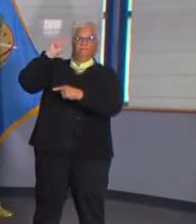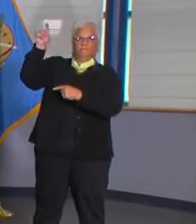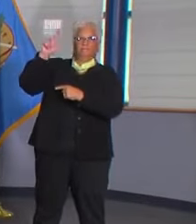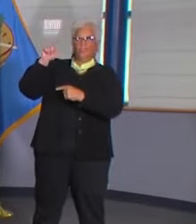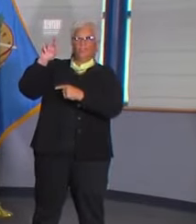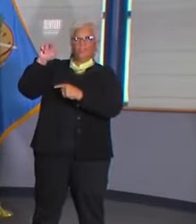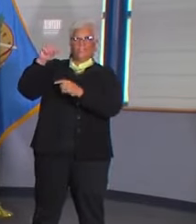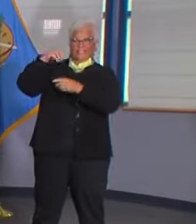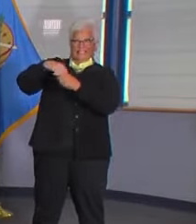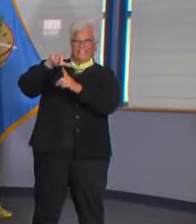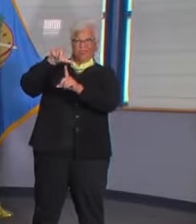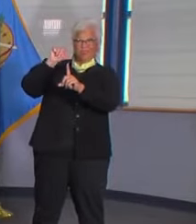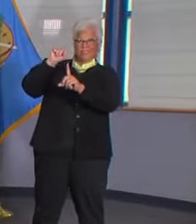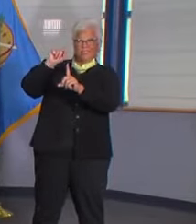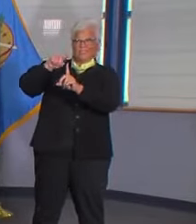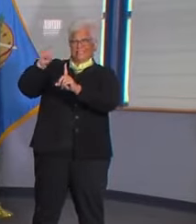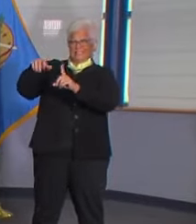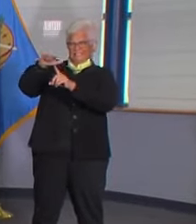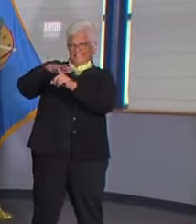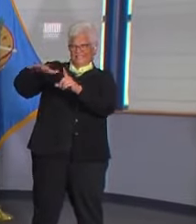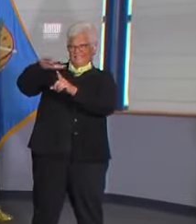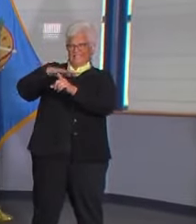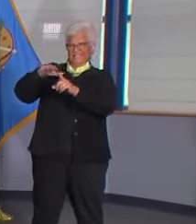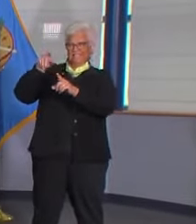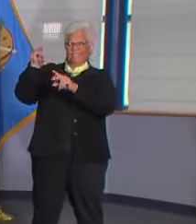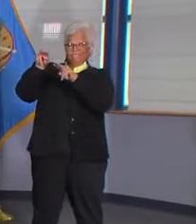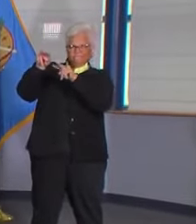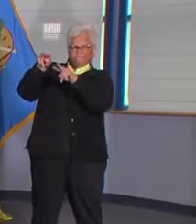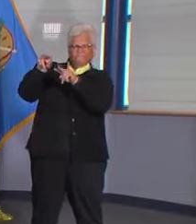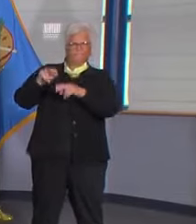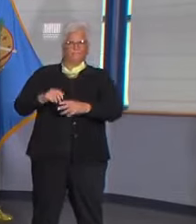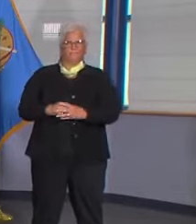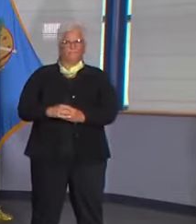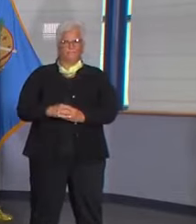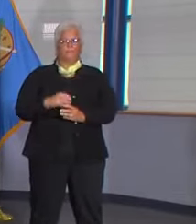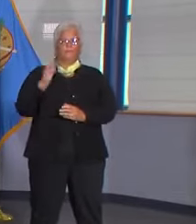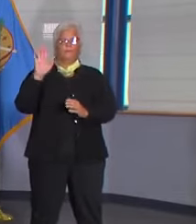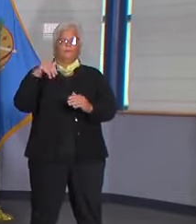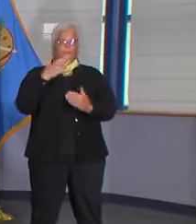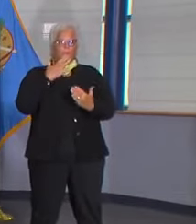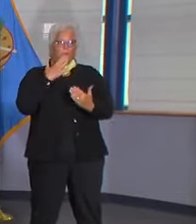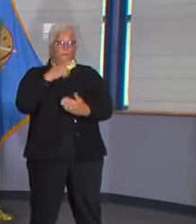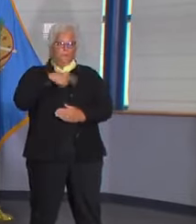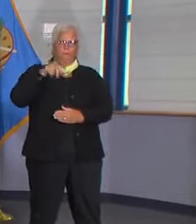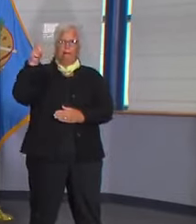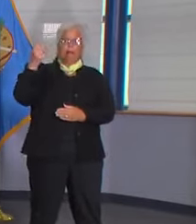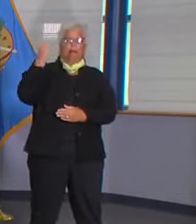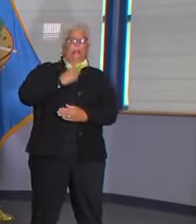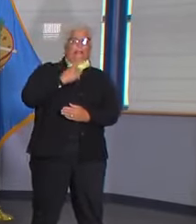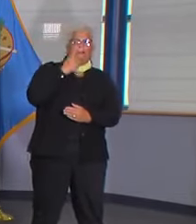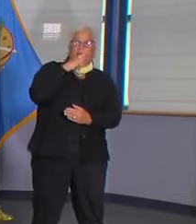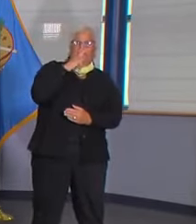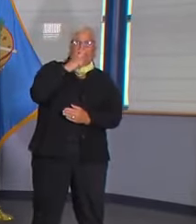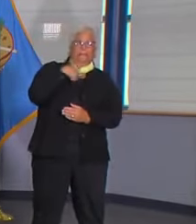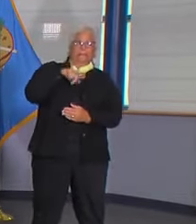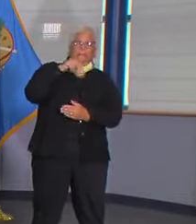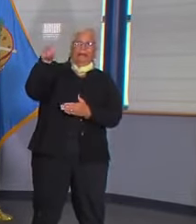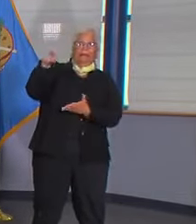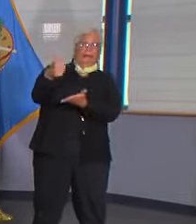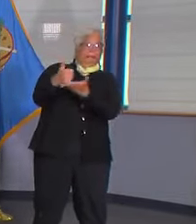Assistance Compact between the states and requested assistance from the state of Oklahoma. In response, yesterday, resources from